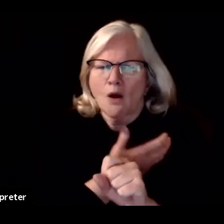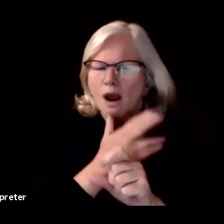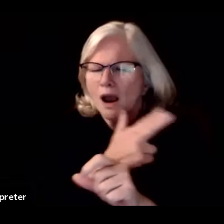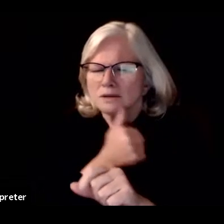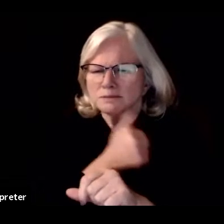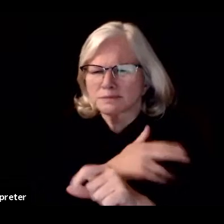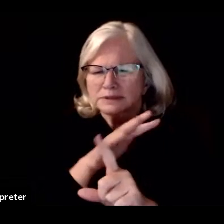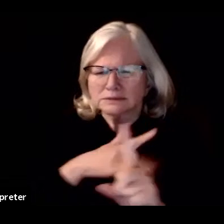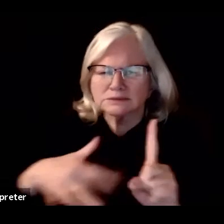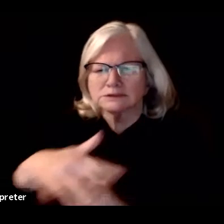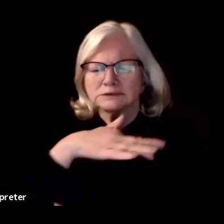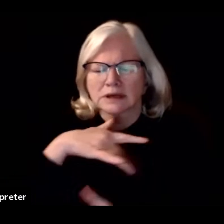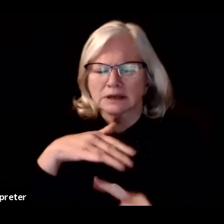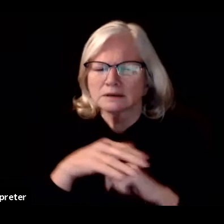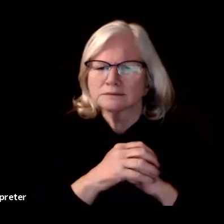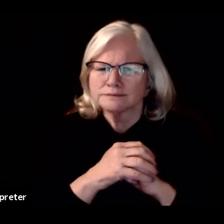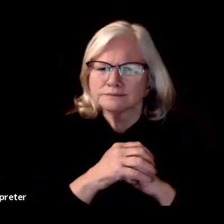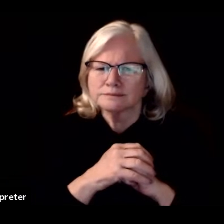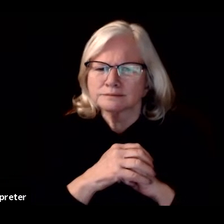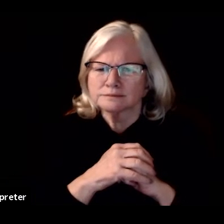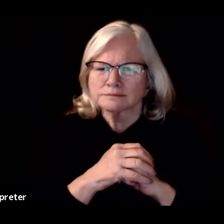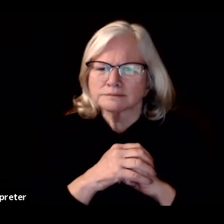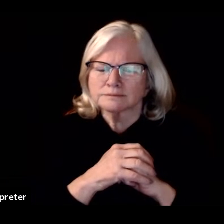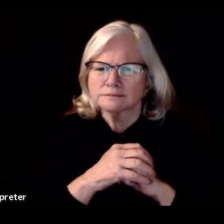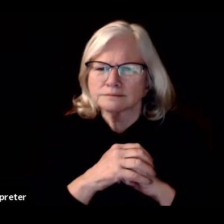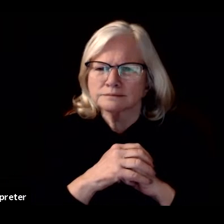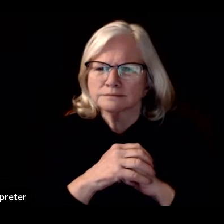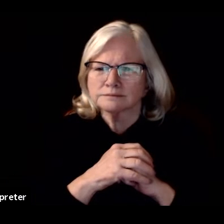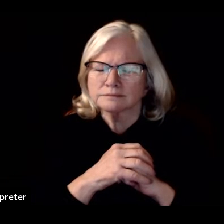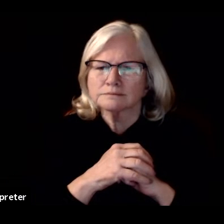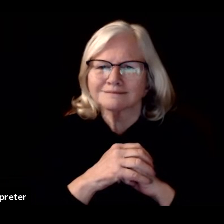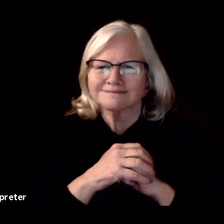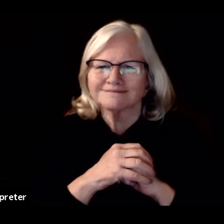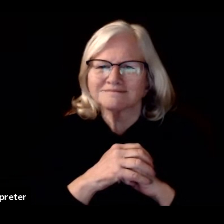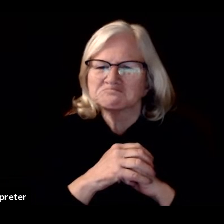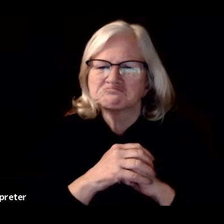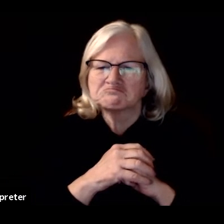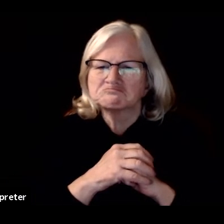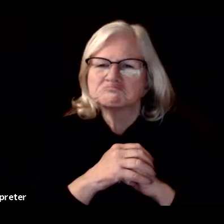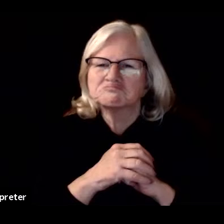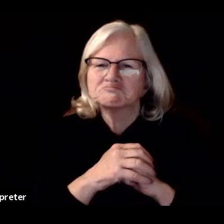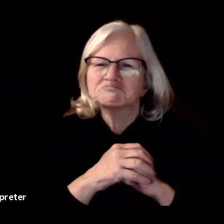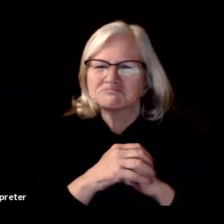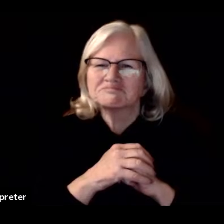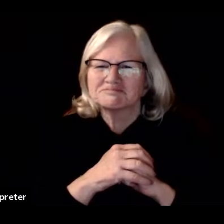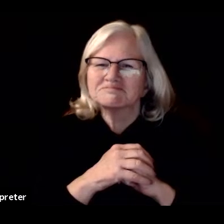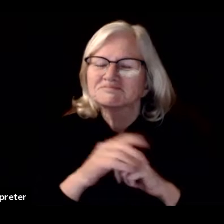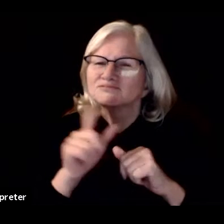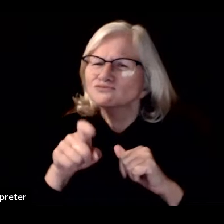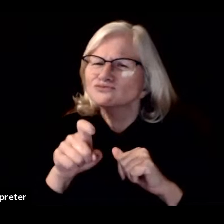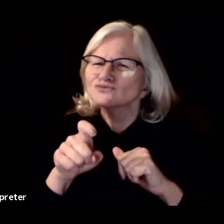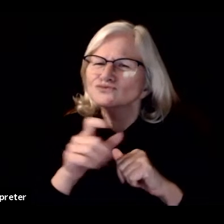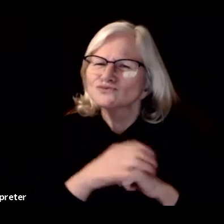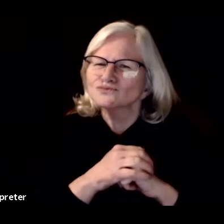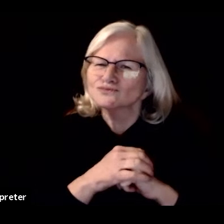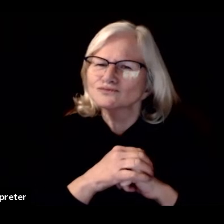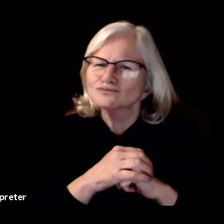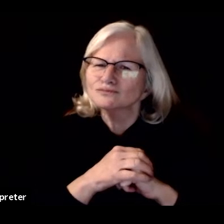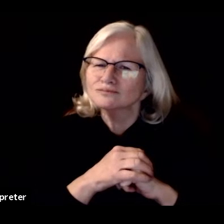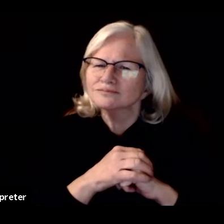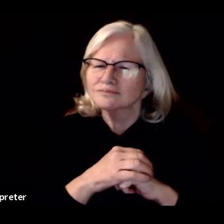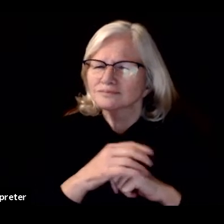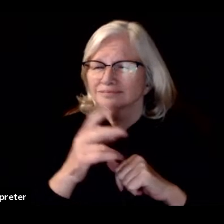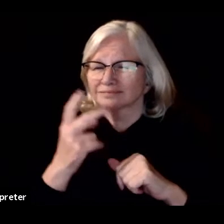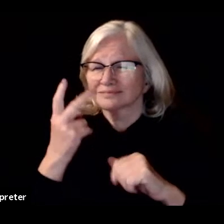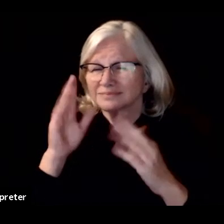Okay, and then just to follow up, you mentioned we should expect to see, upwards of 4,000 positive cases in the coming days